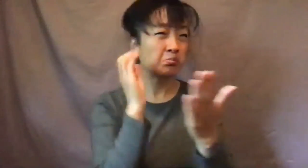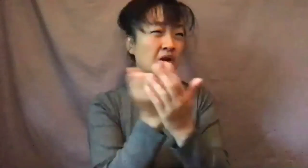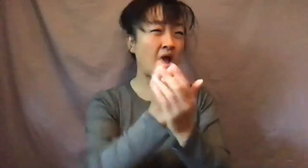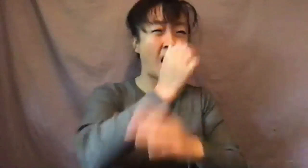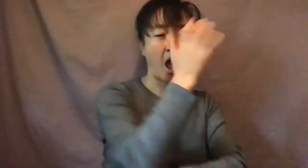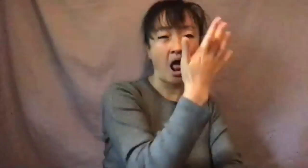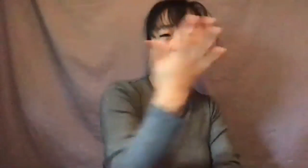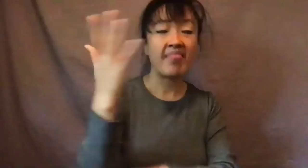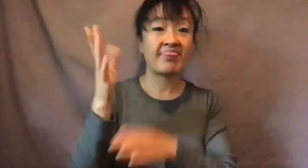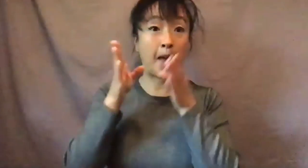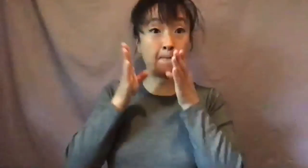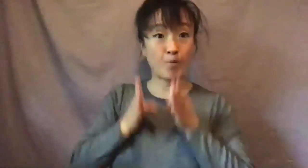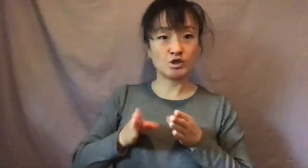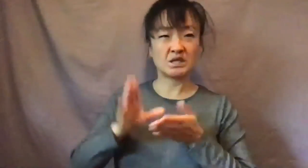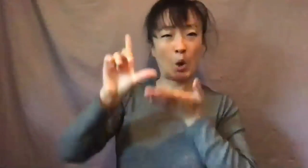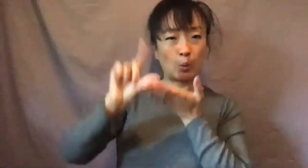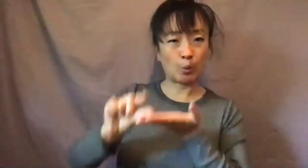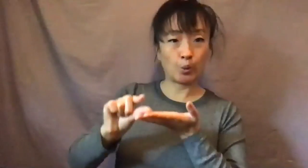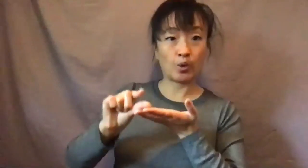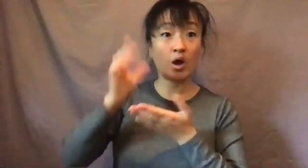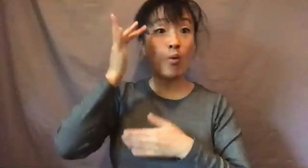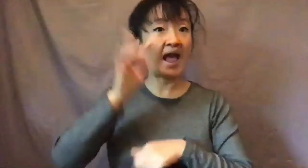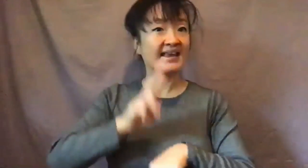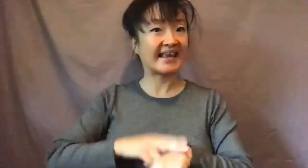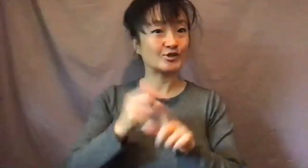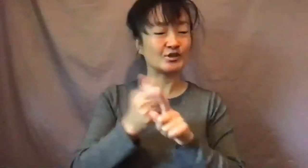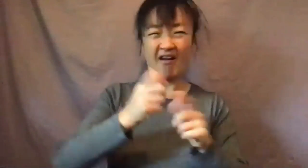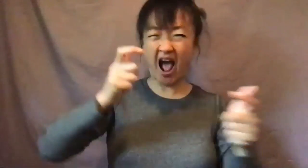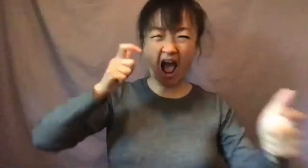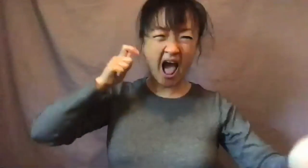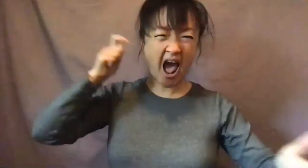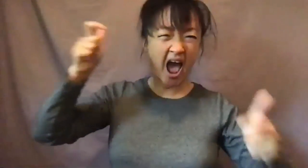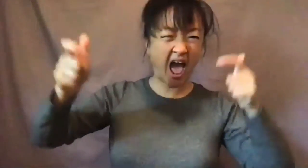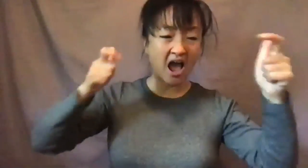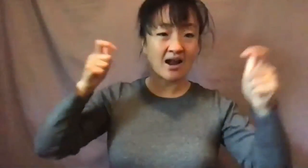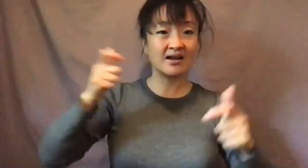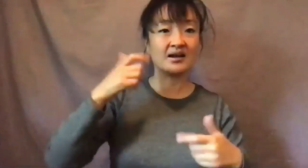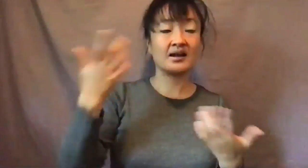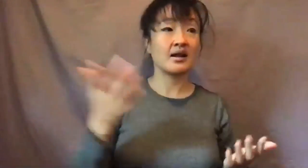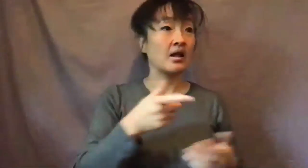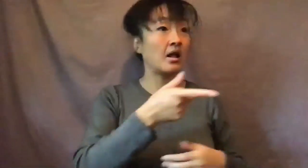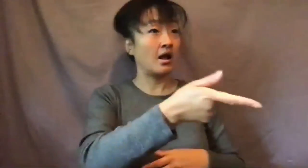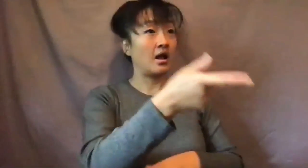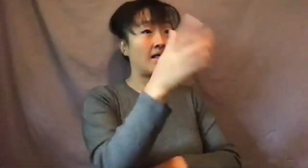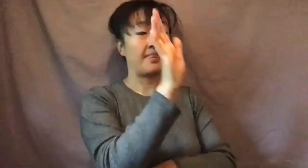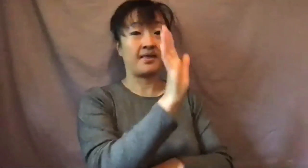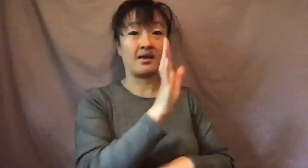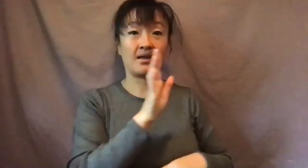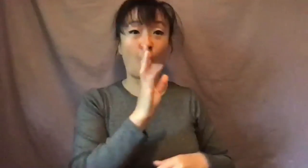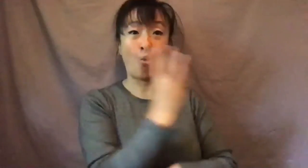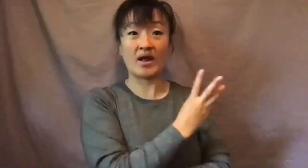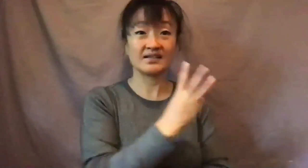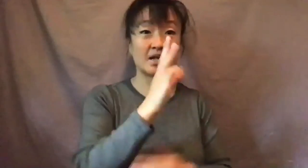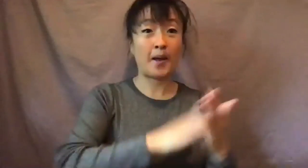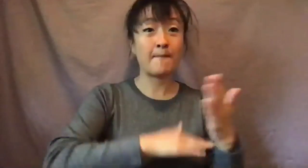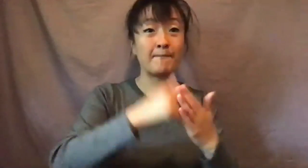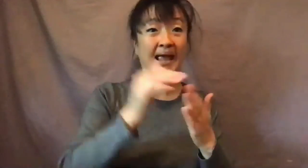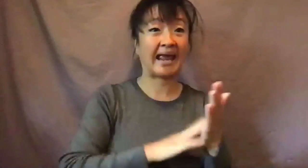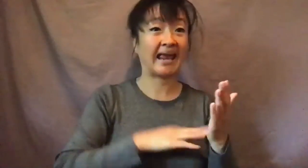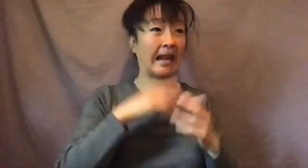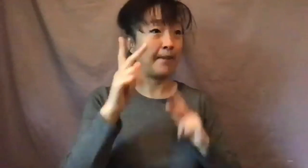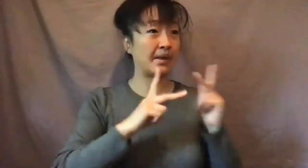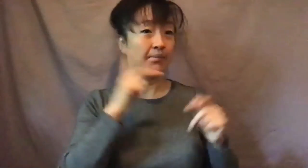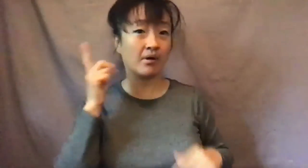small because nature is so big. Westerners will paint landscape and the people are in the foreground and nature's in the background. I mean,